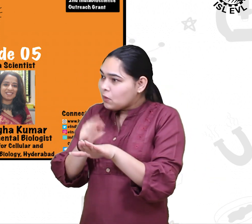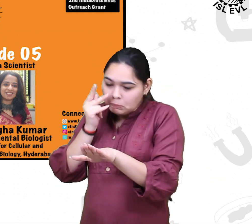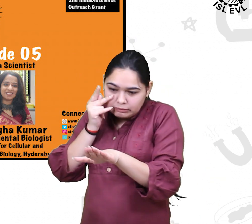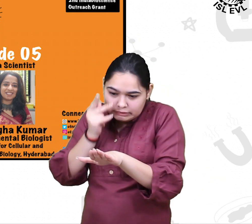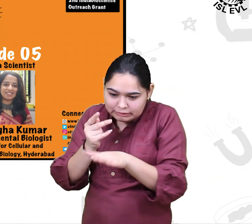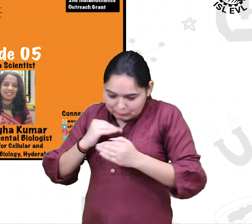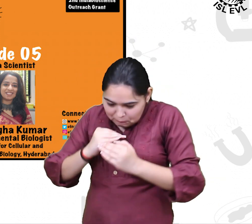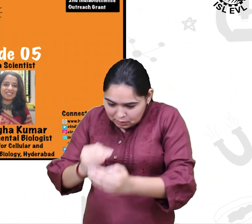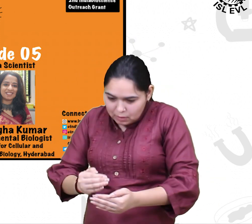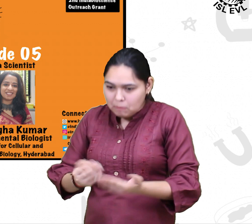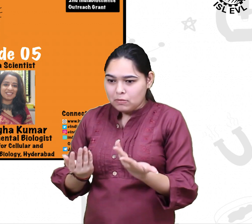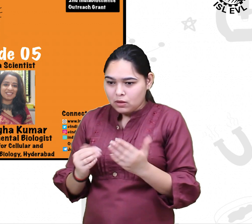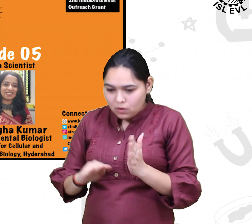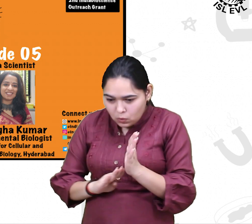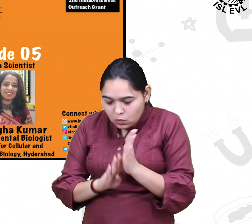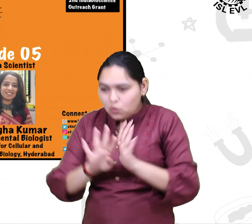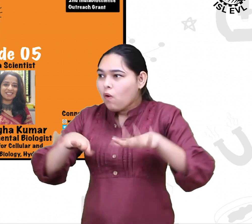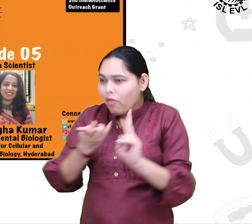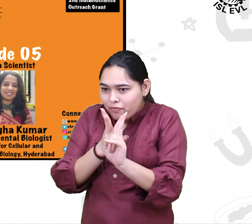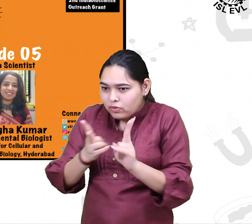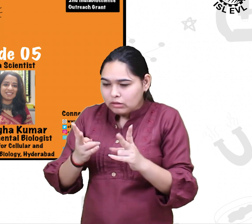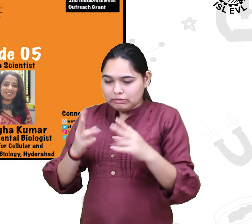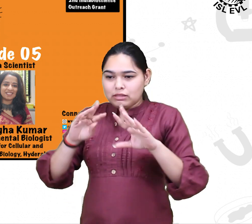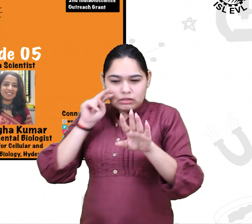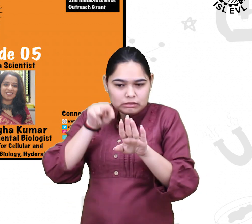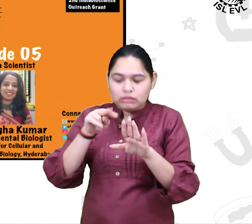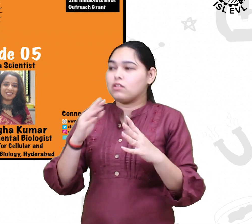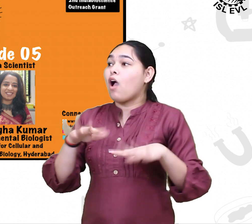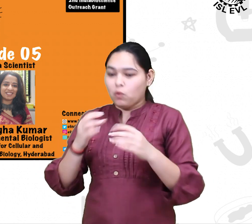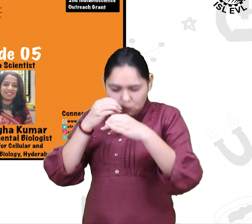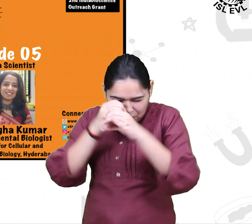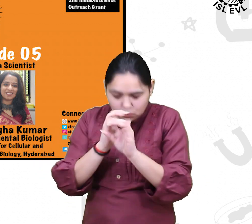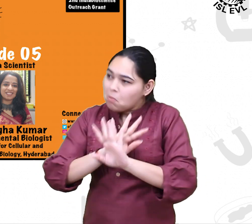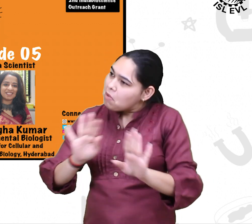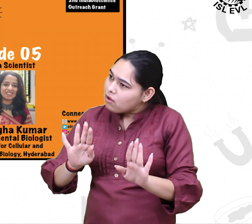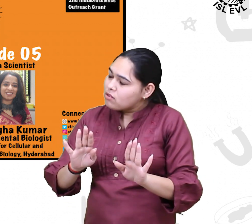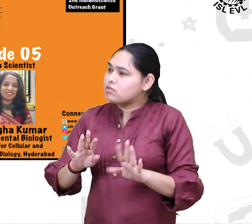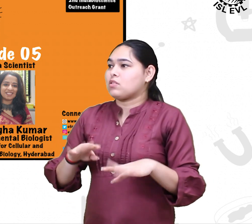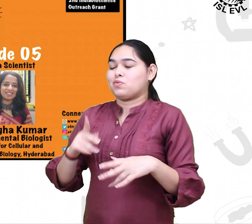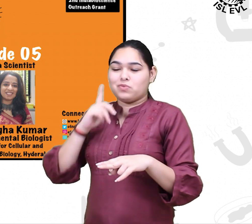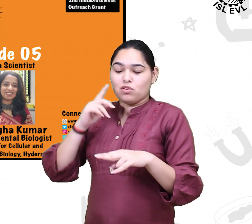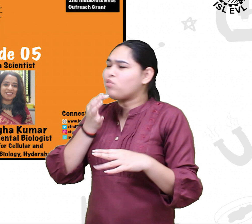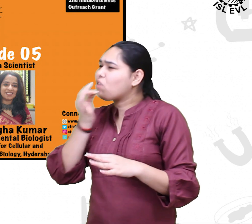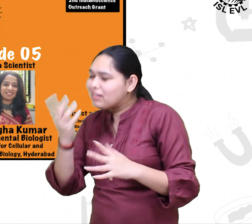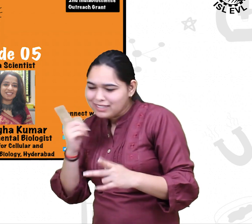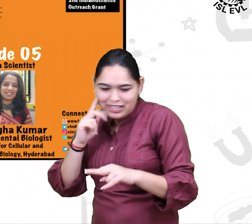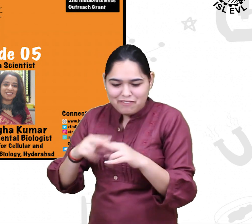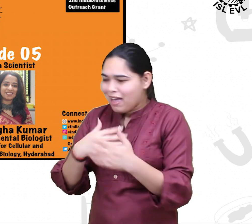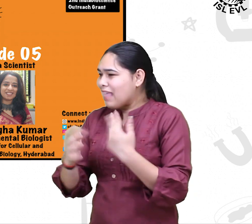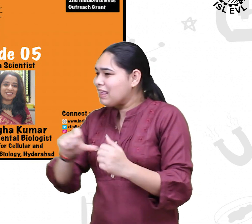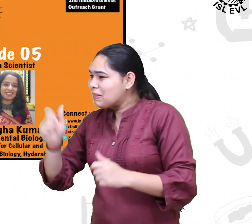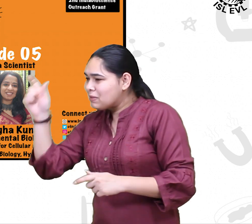transparent fish embryos in the microscope and see them develop. So if somebody is as curious as